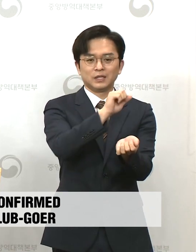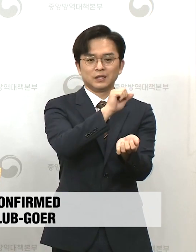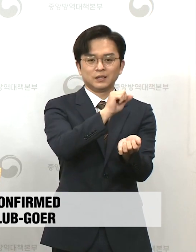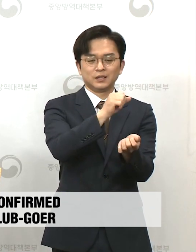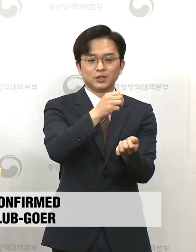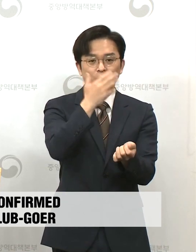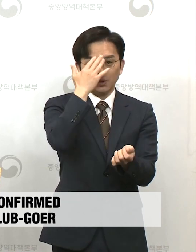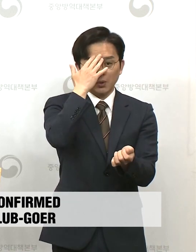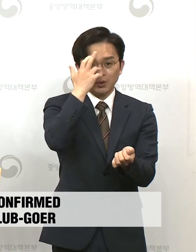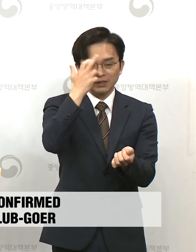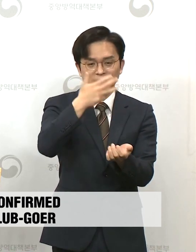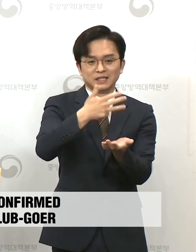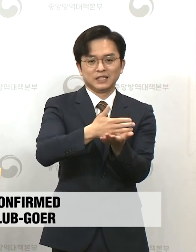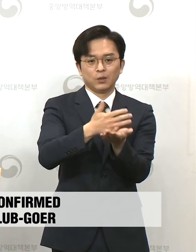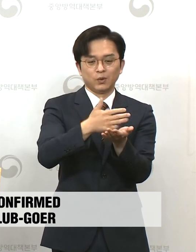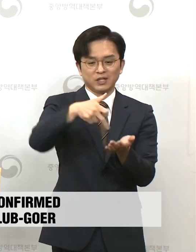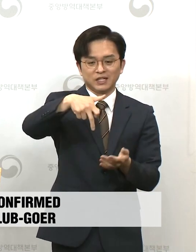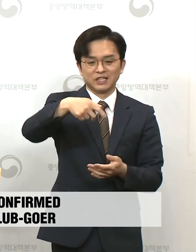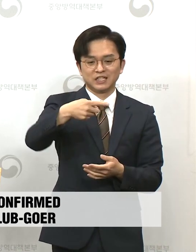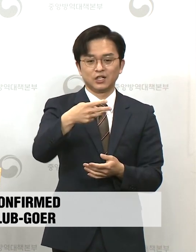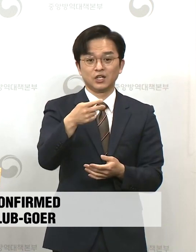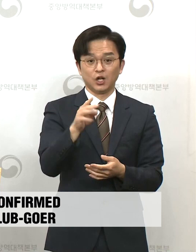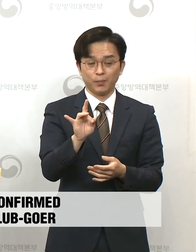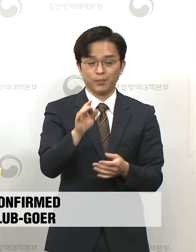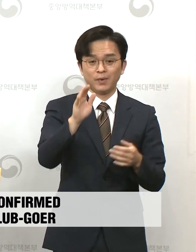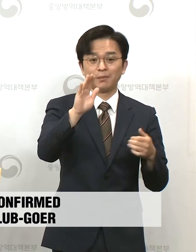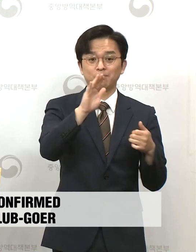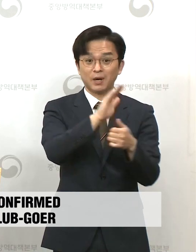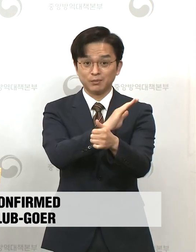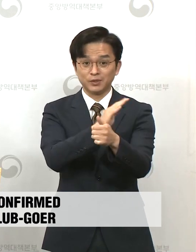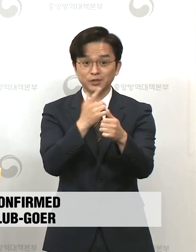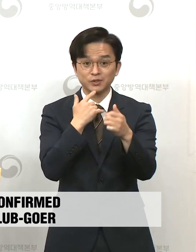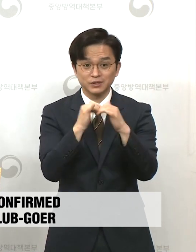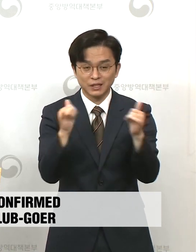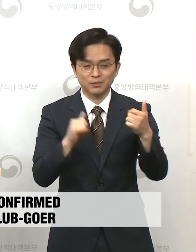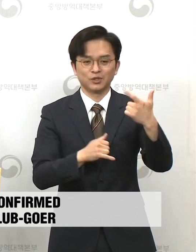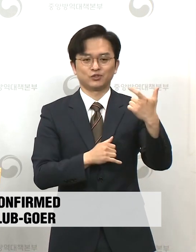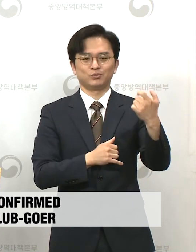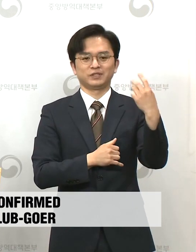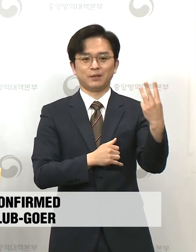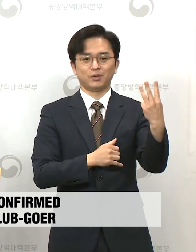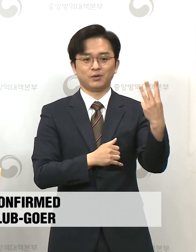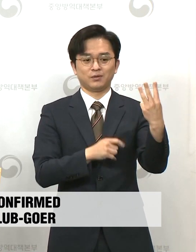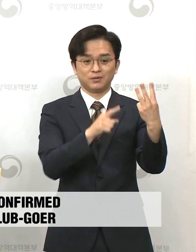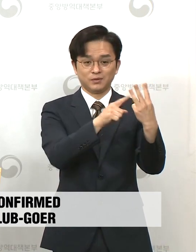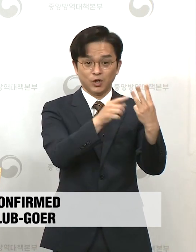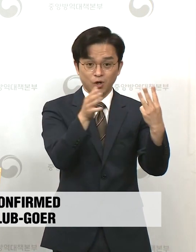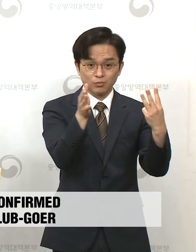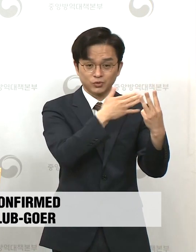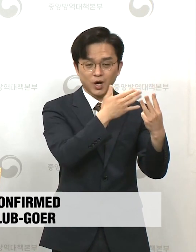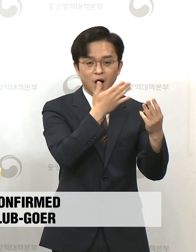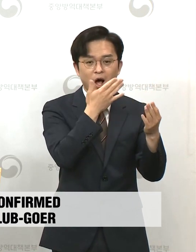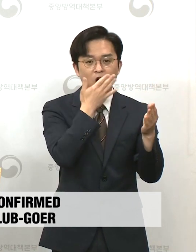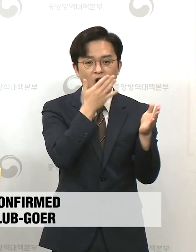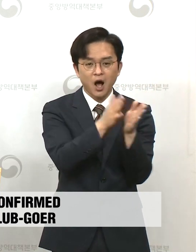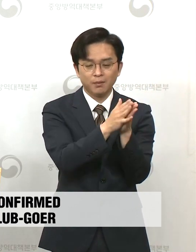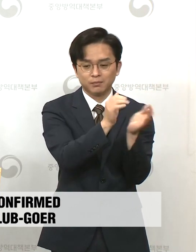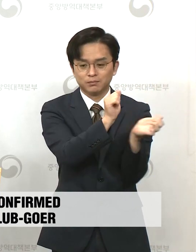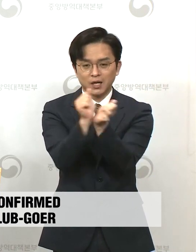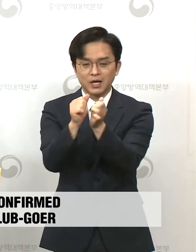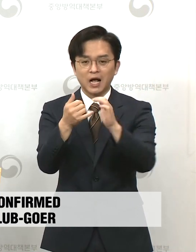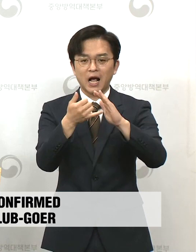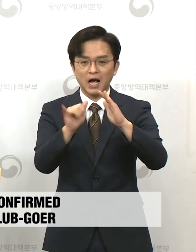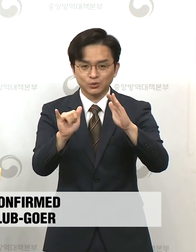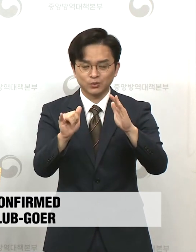provinces. And the source of infection were the 63 of them were the visitors, and